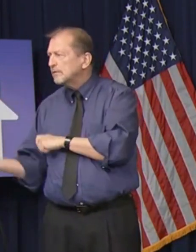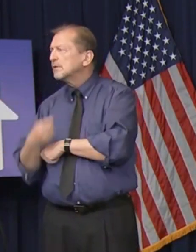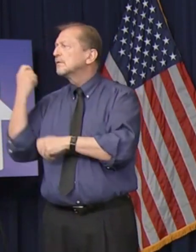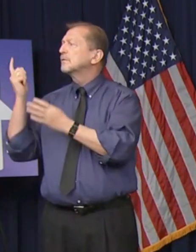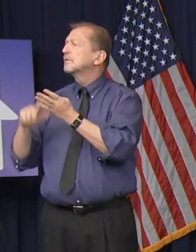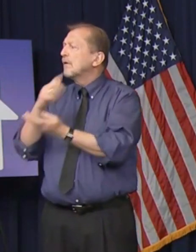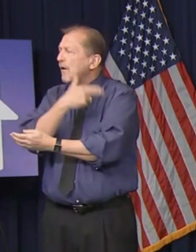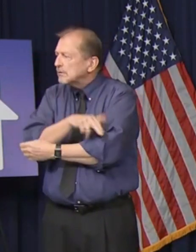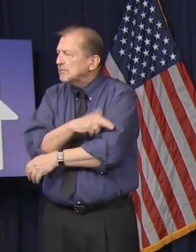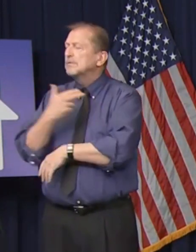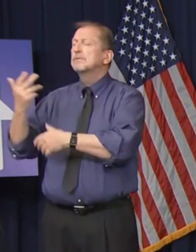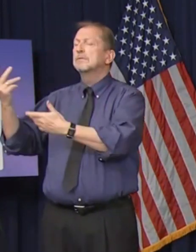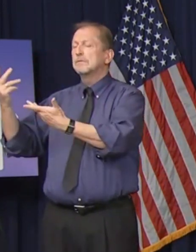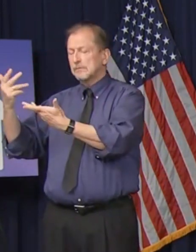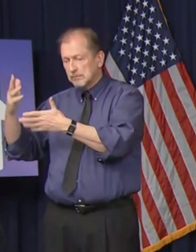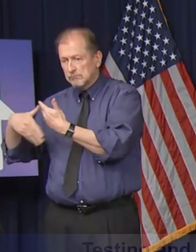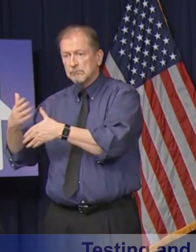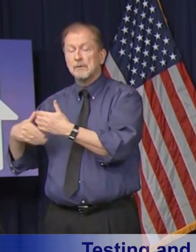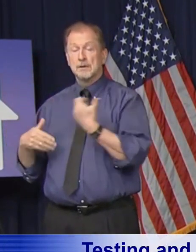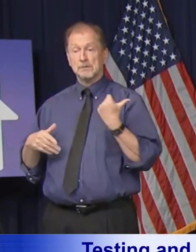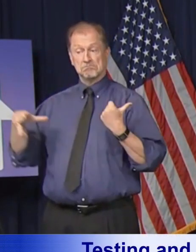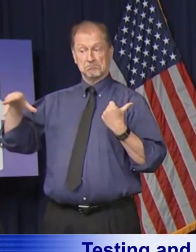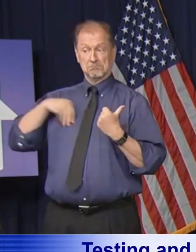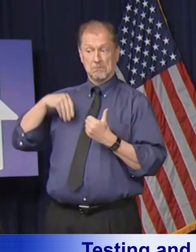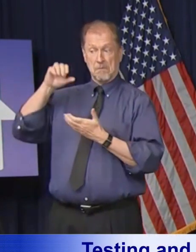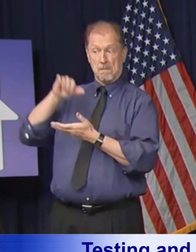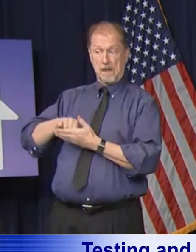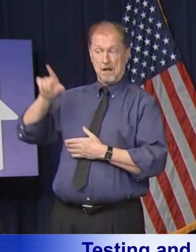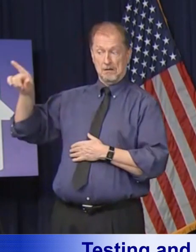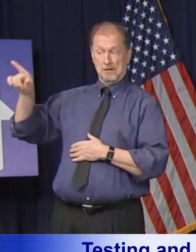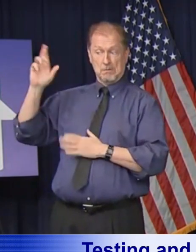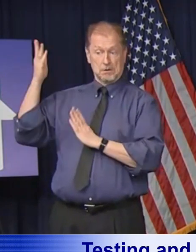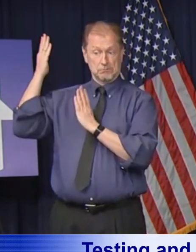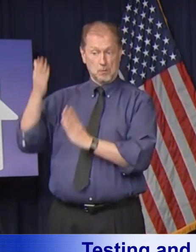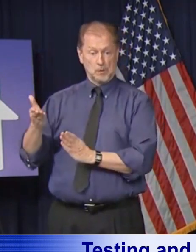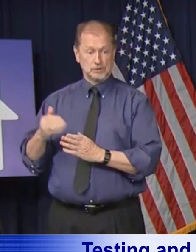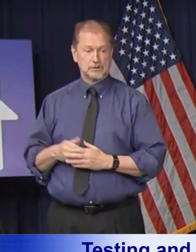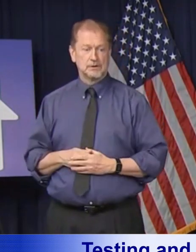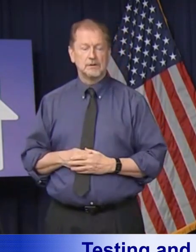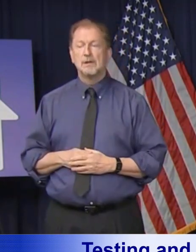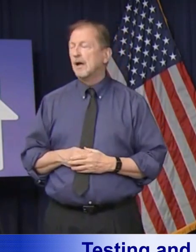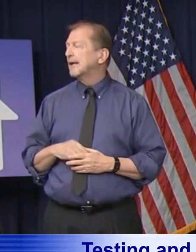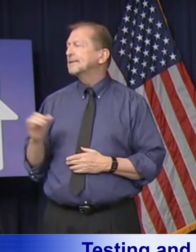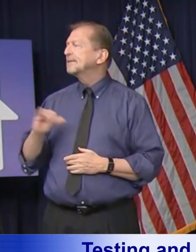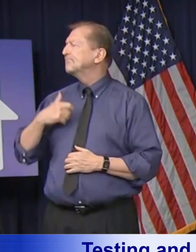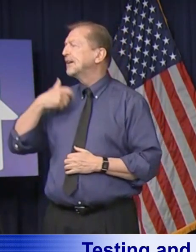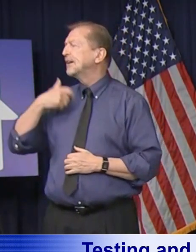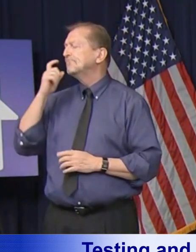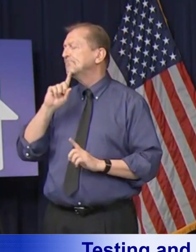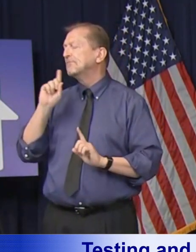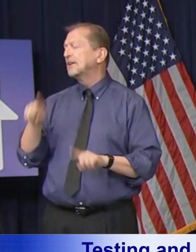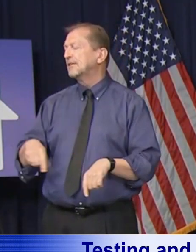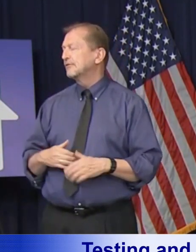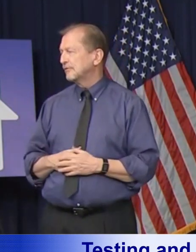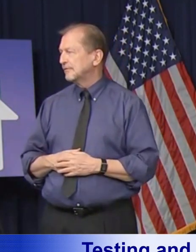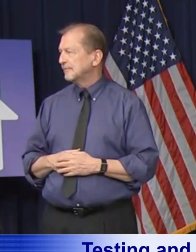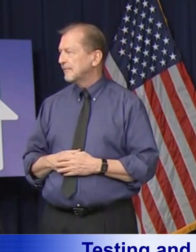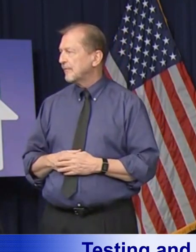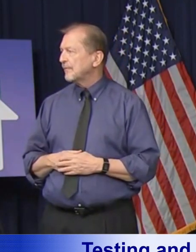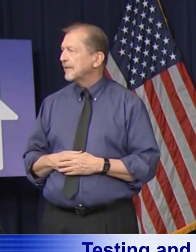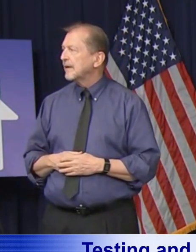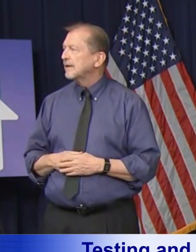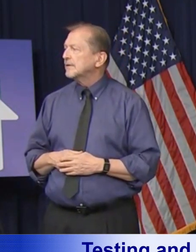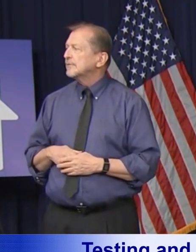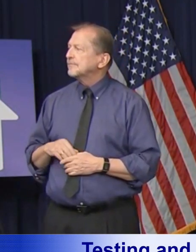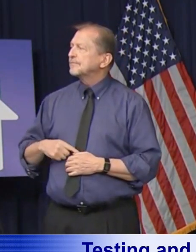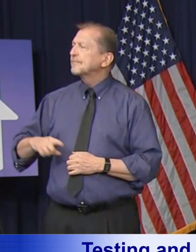resume some procedures. Could you agree to something like that? I think it's the same answer I just gave. Shia